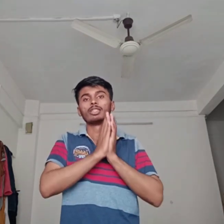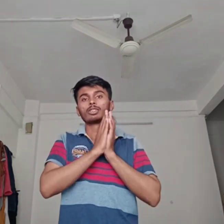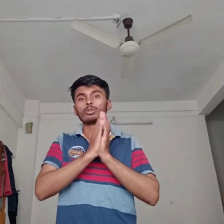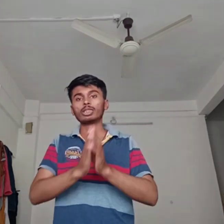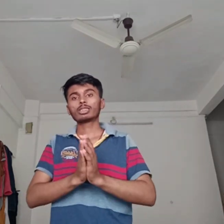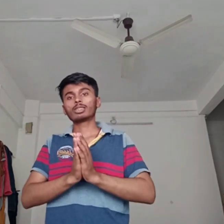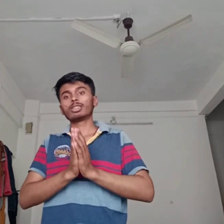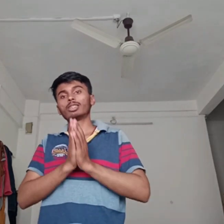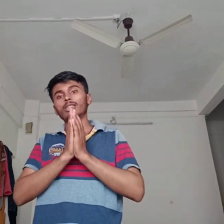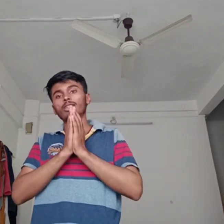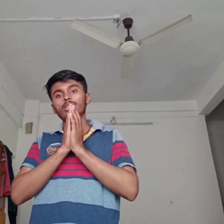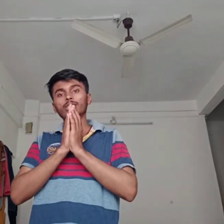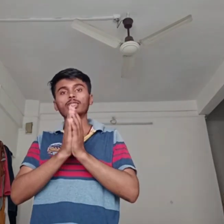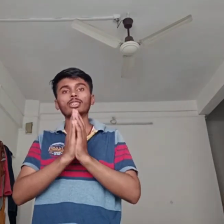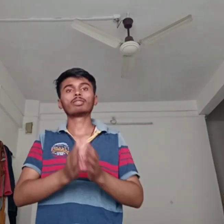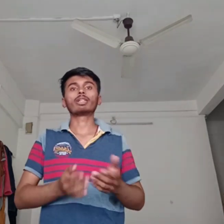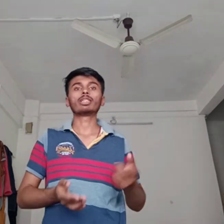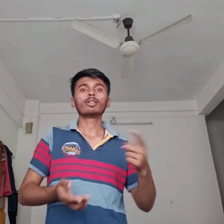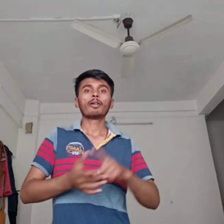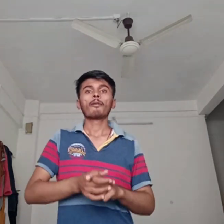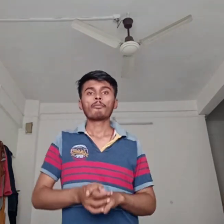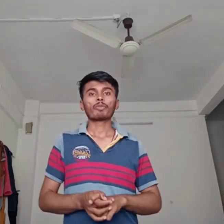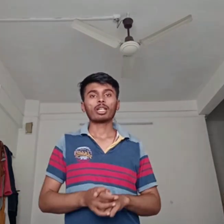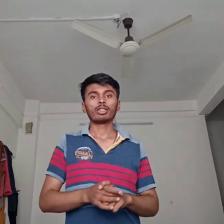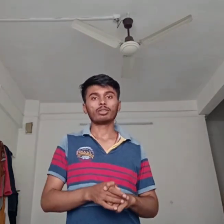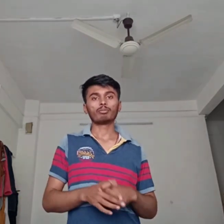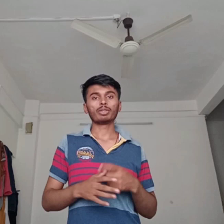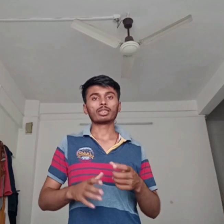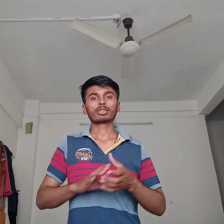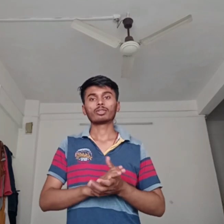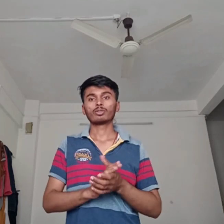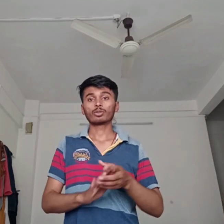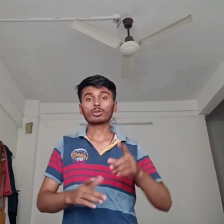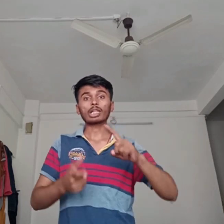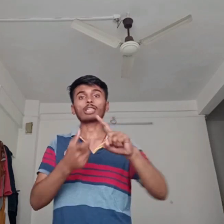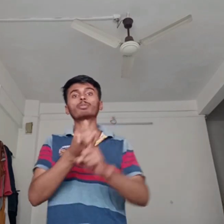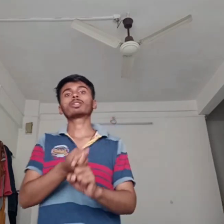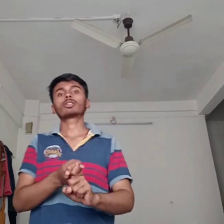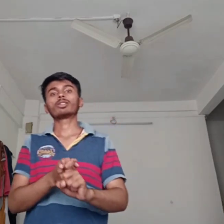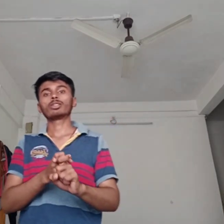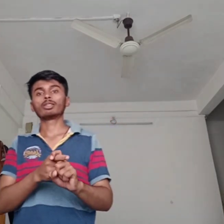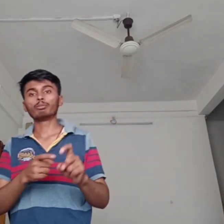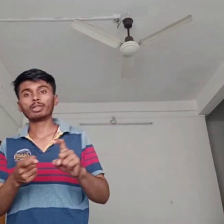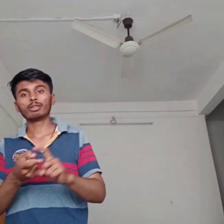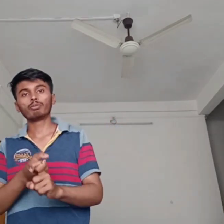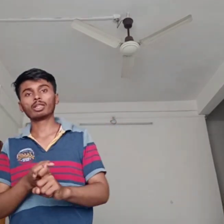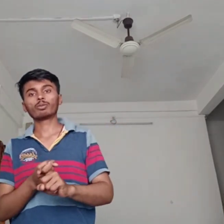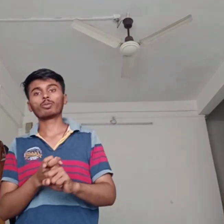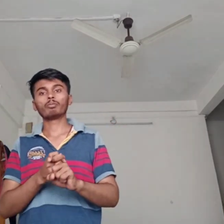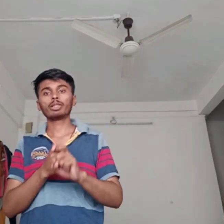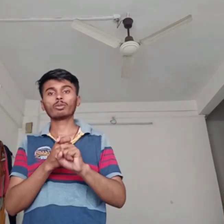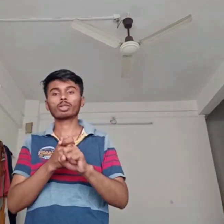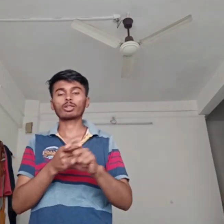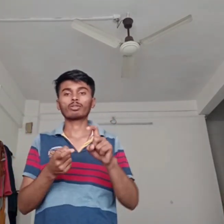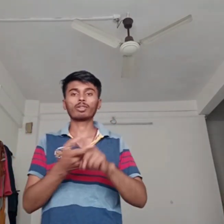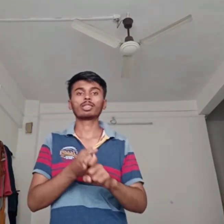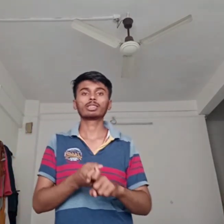So this is done by the bloods to transport the blood. Main work of the blood is